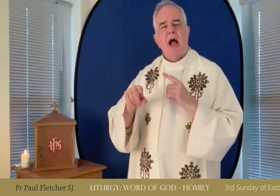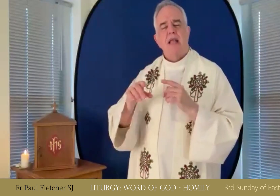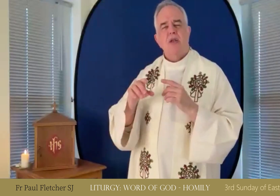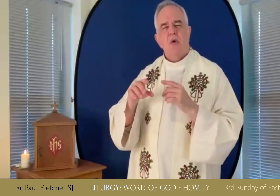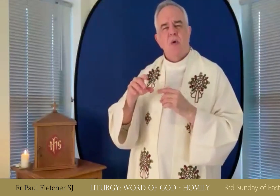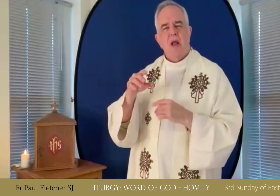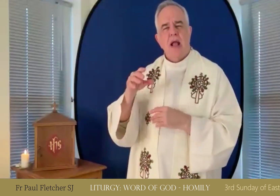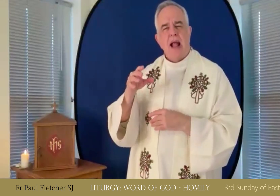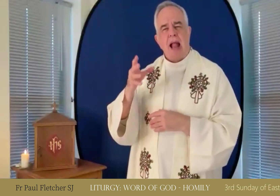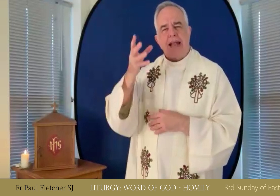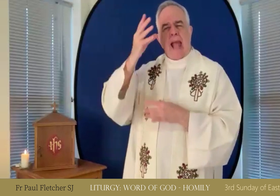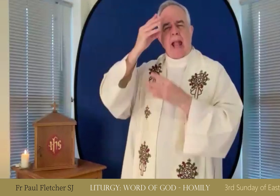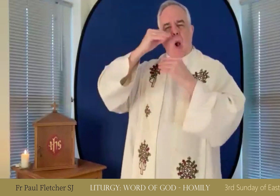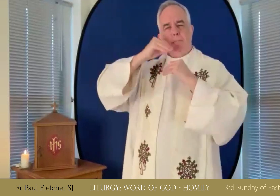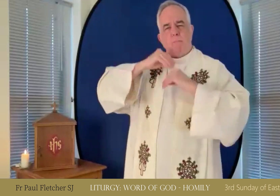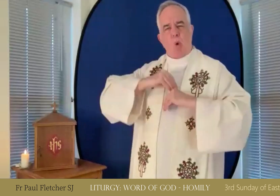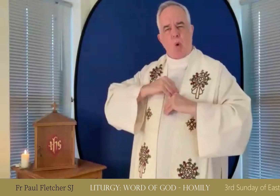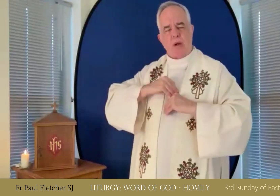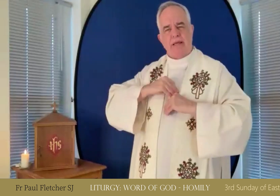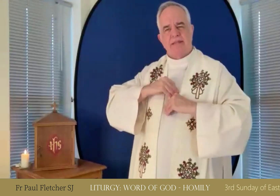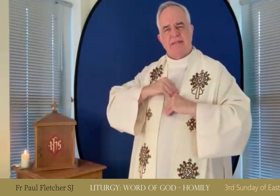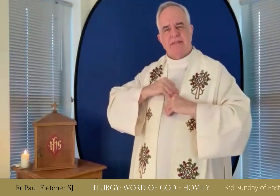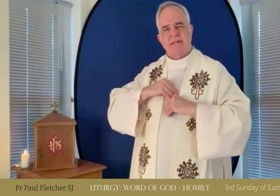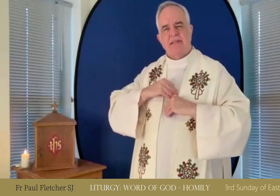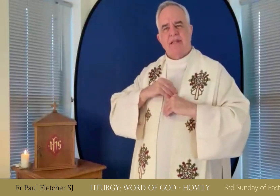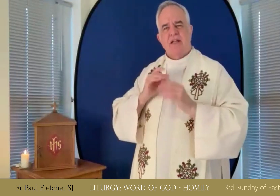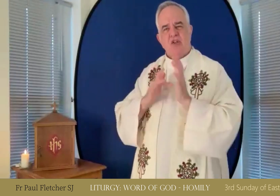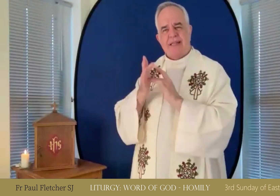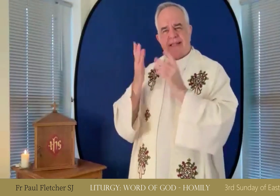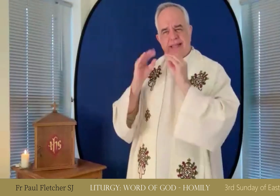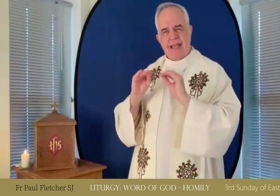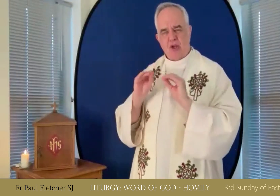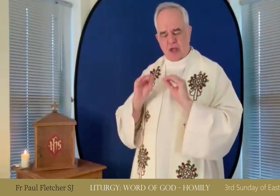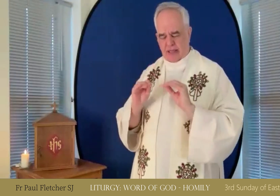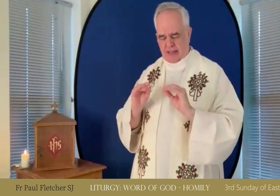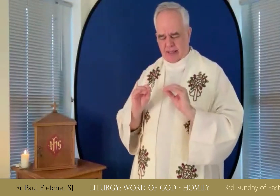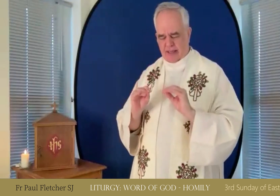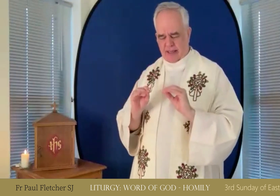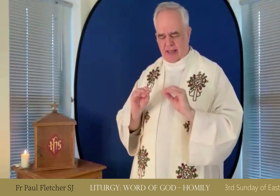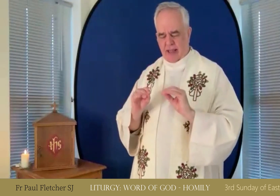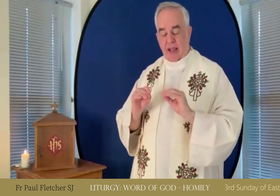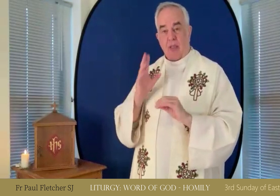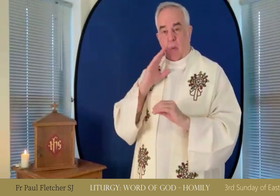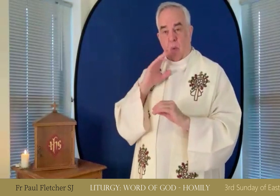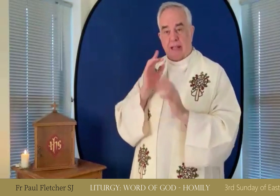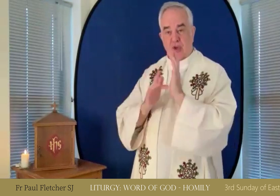try to take on board Jesus' teaching. That when